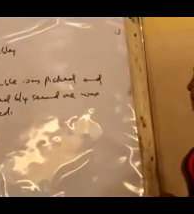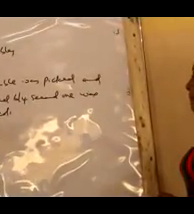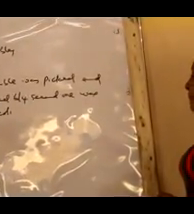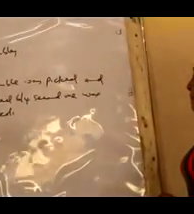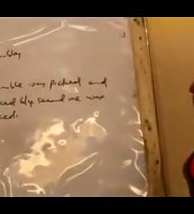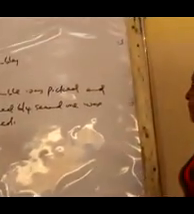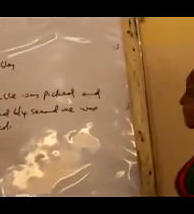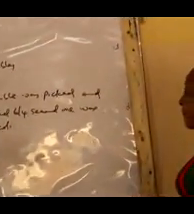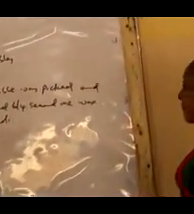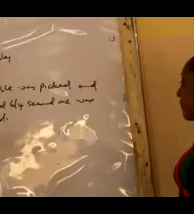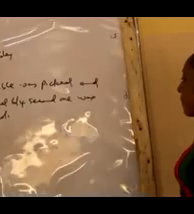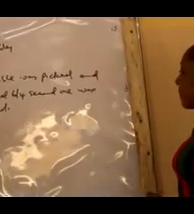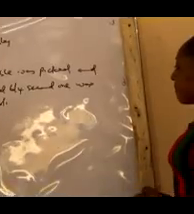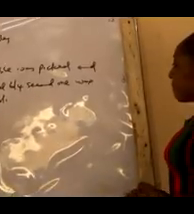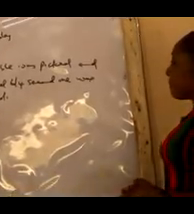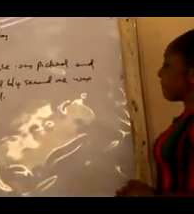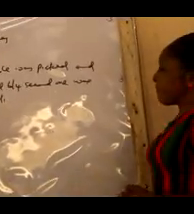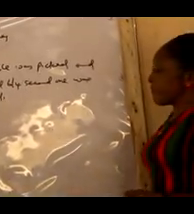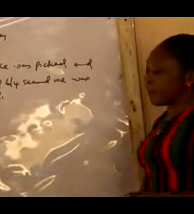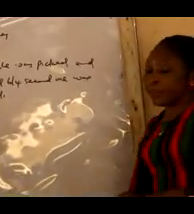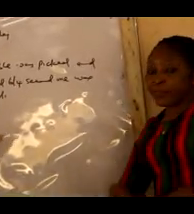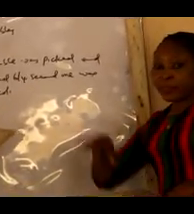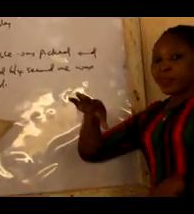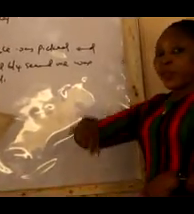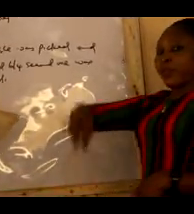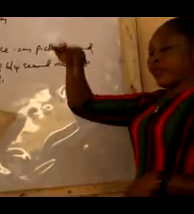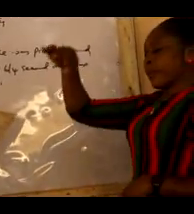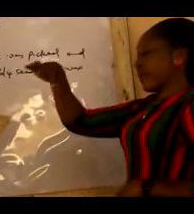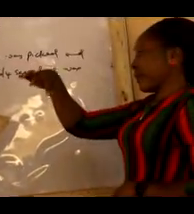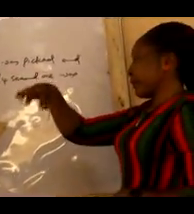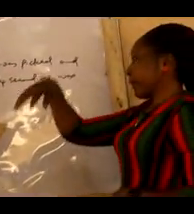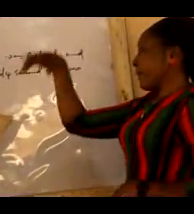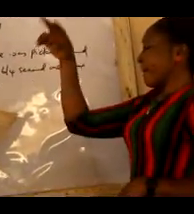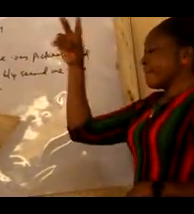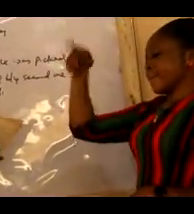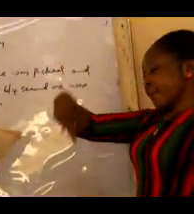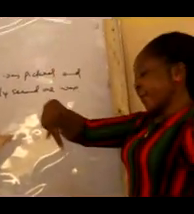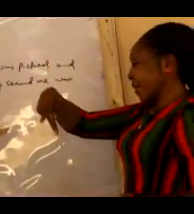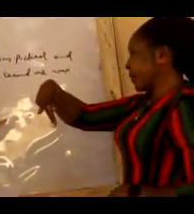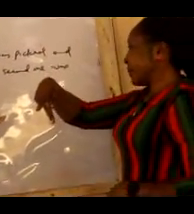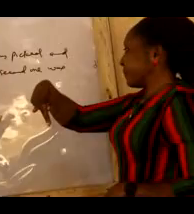Then find P. So 2 marbles were picked. So find P.